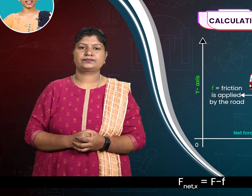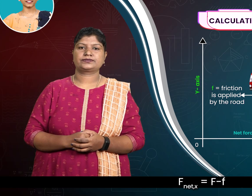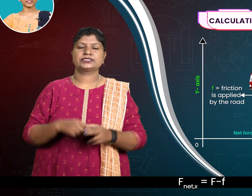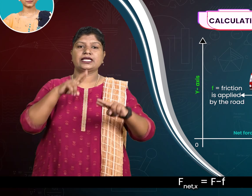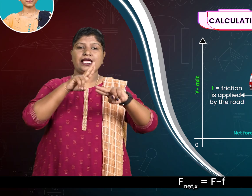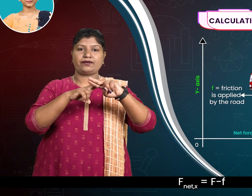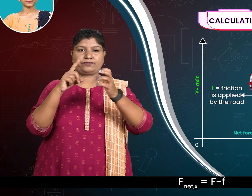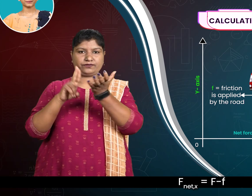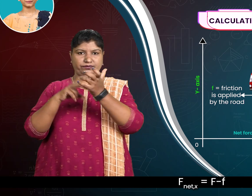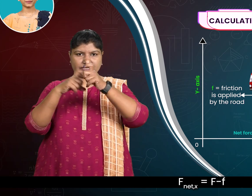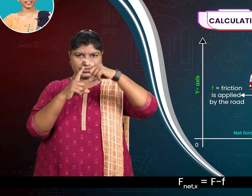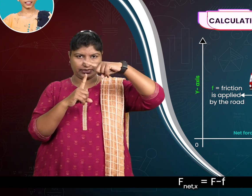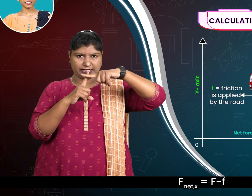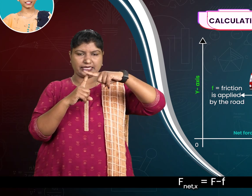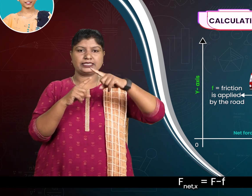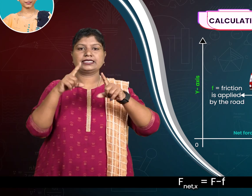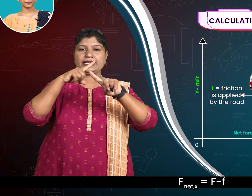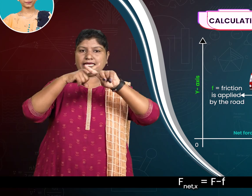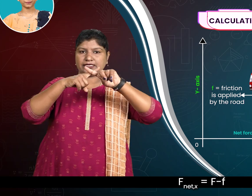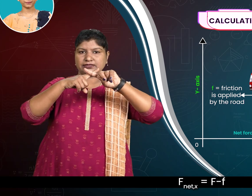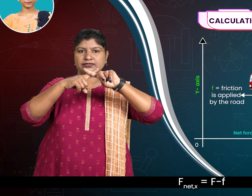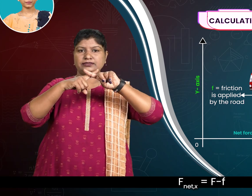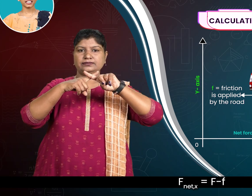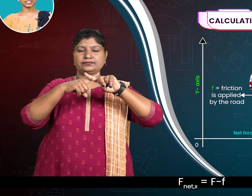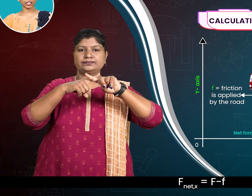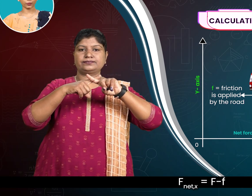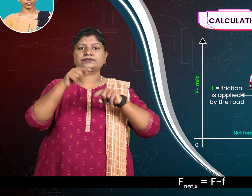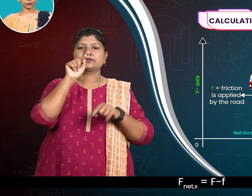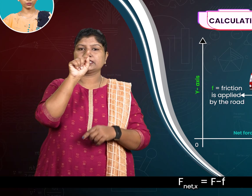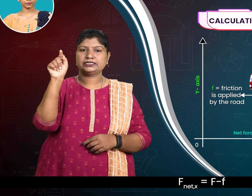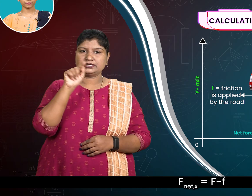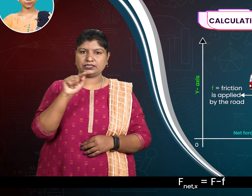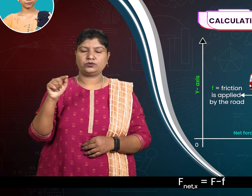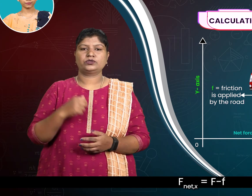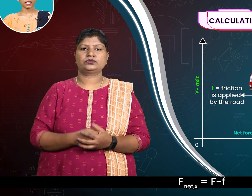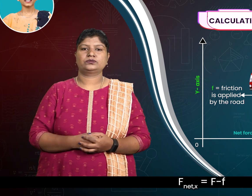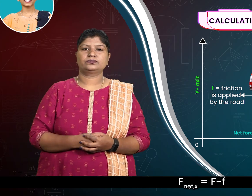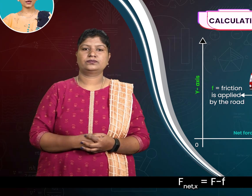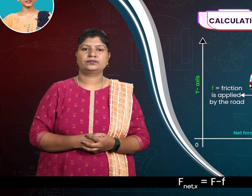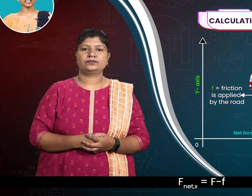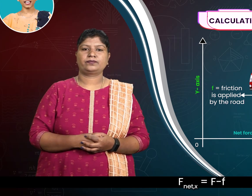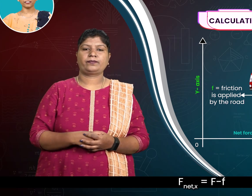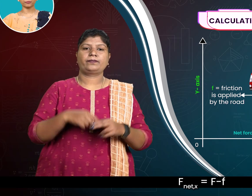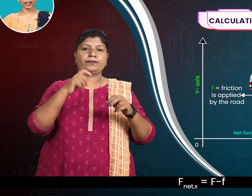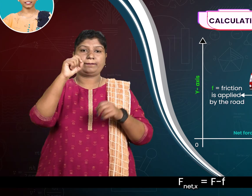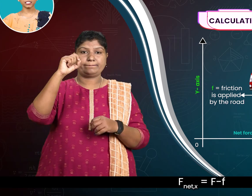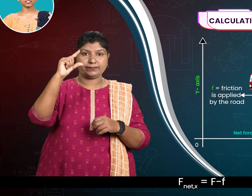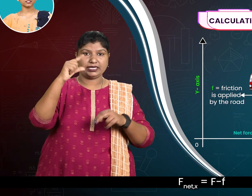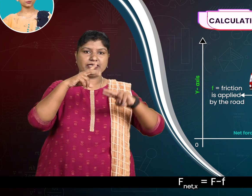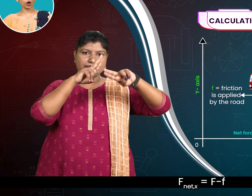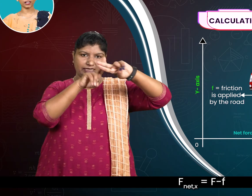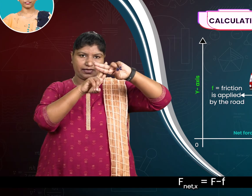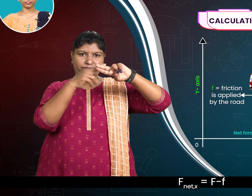F net x is equal to capital F